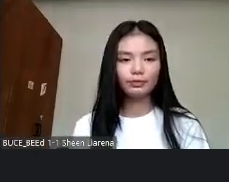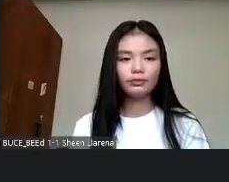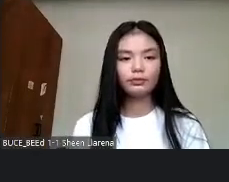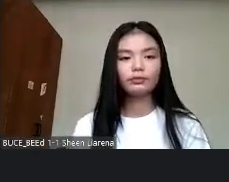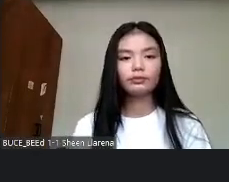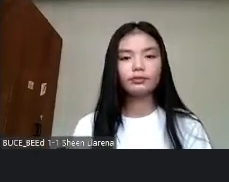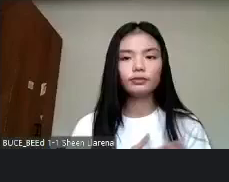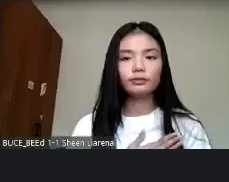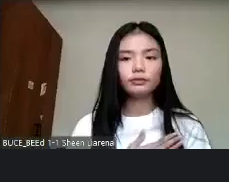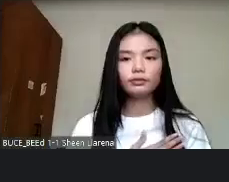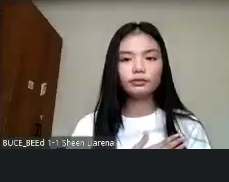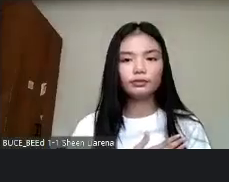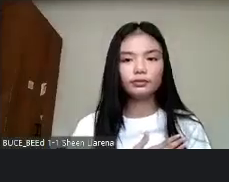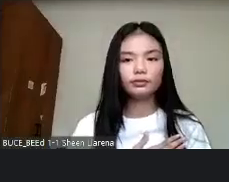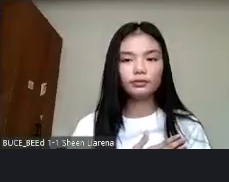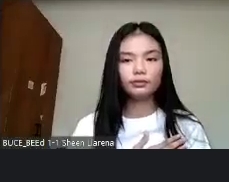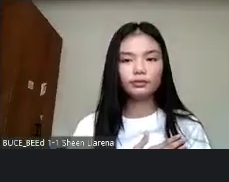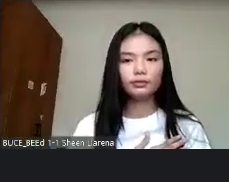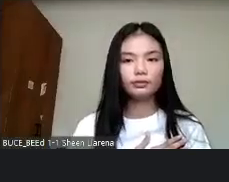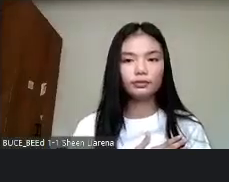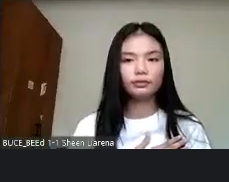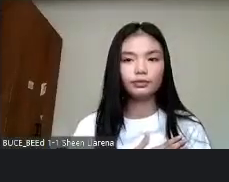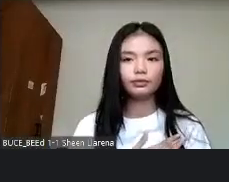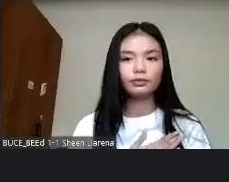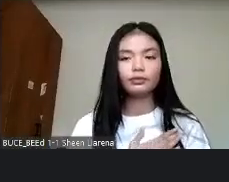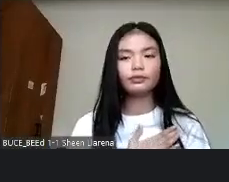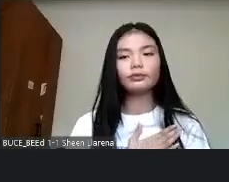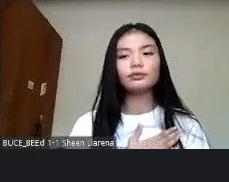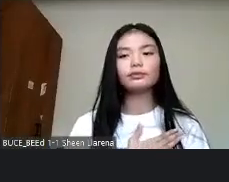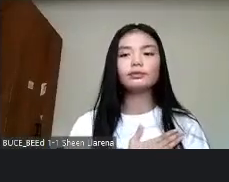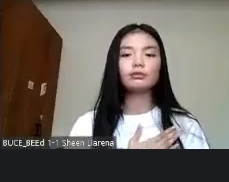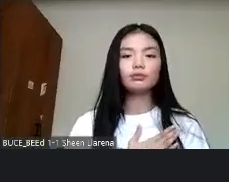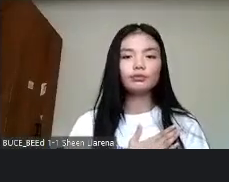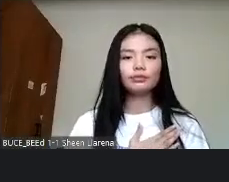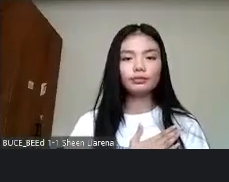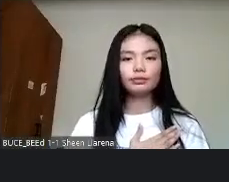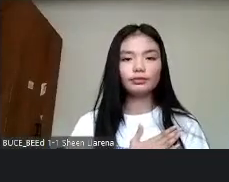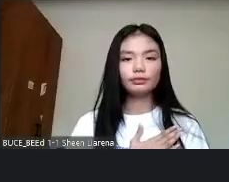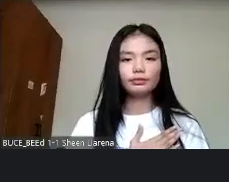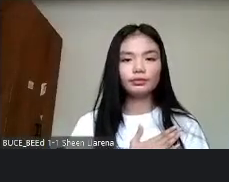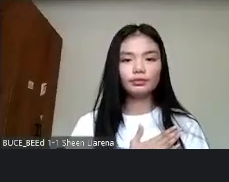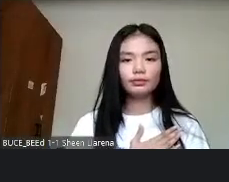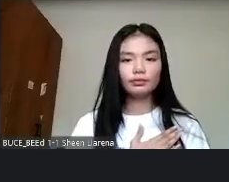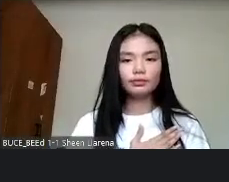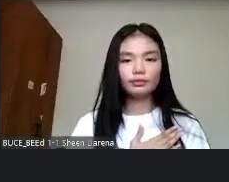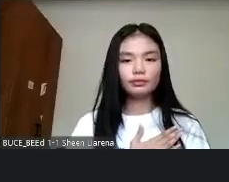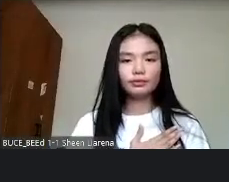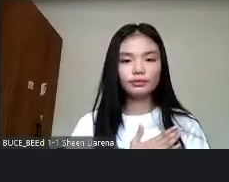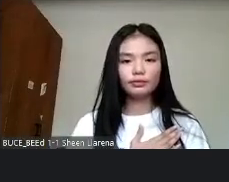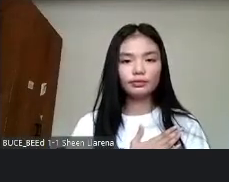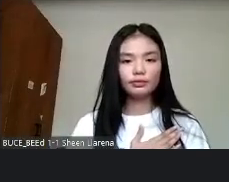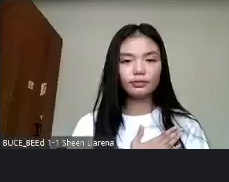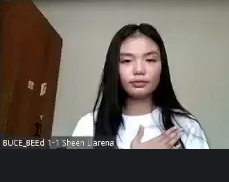Mga kababayan, ang pambansang awit ng Pilipinas.